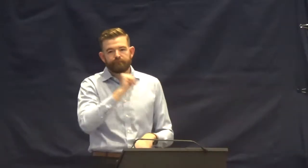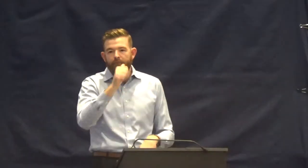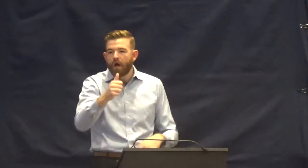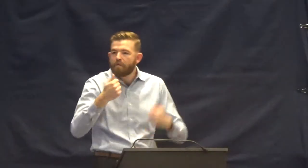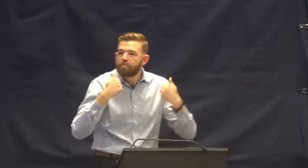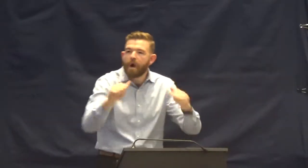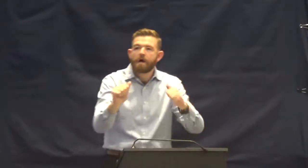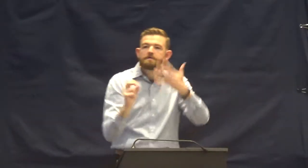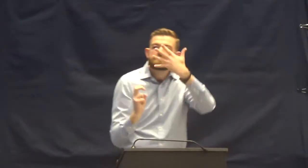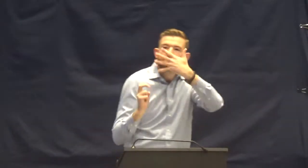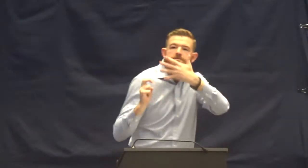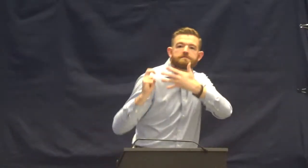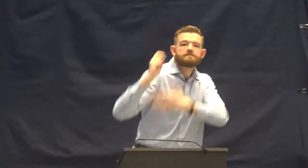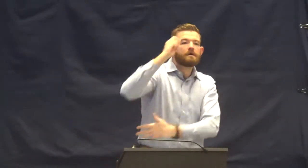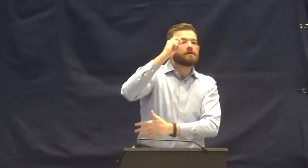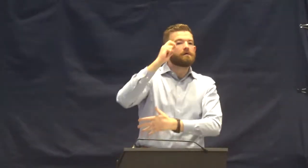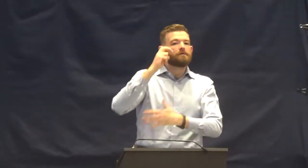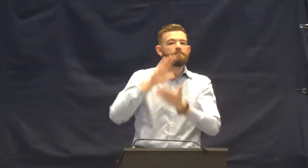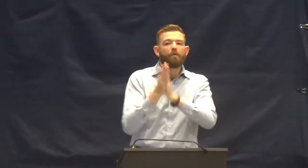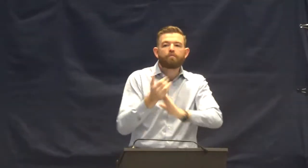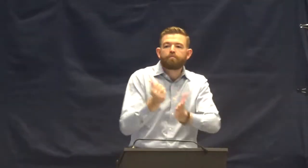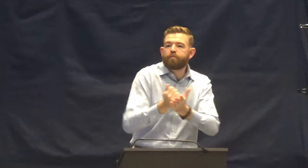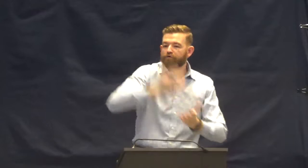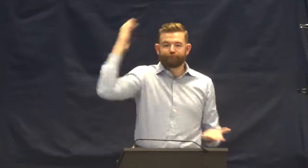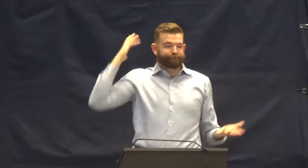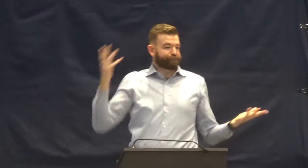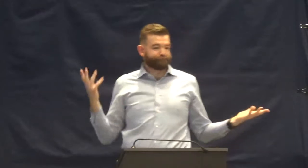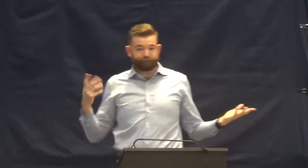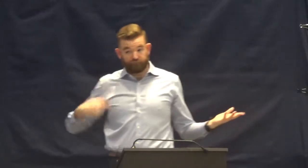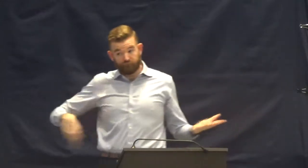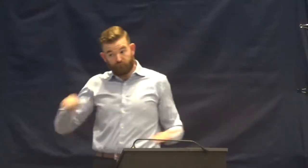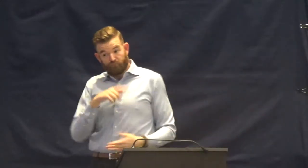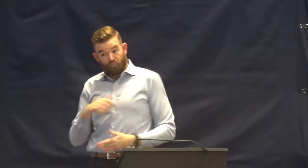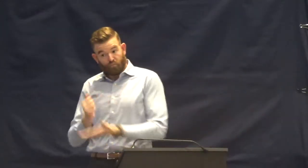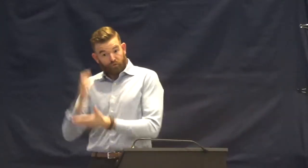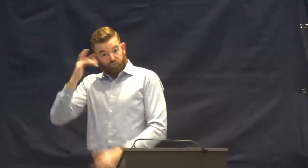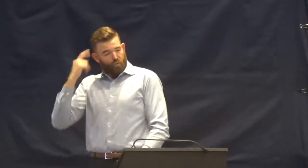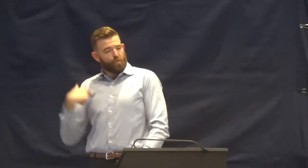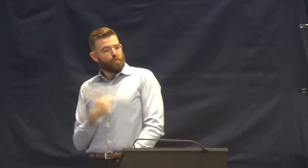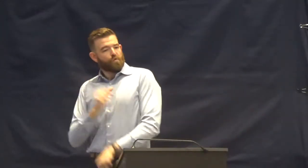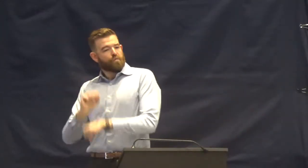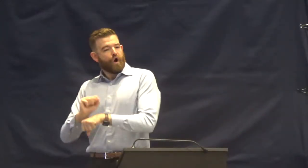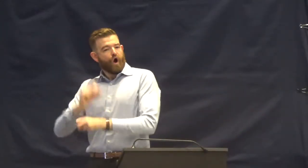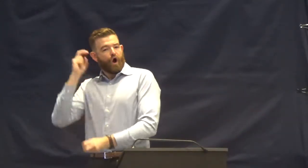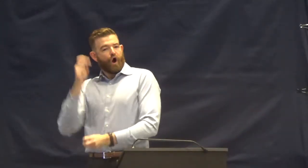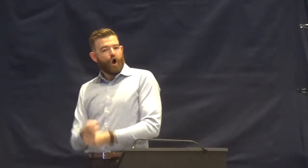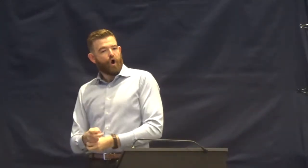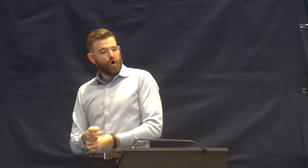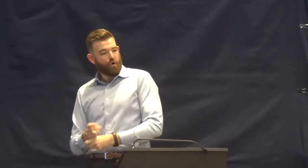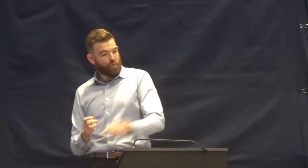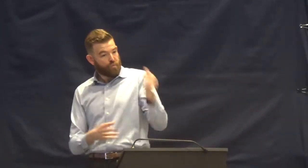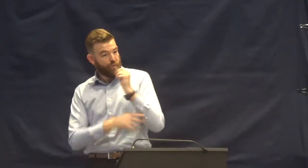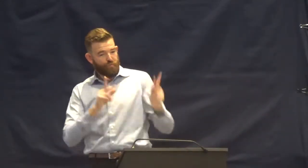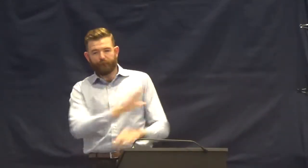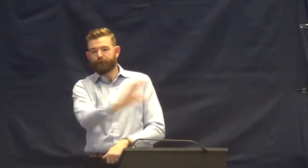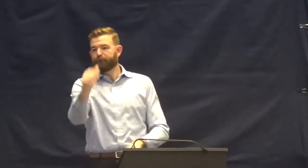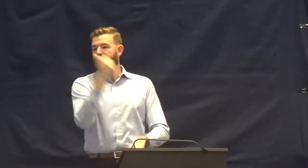They don't try to move up the ladder. They don't even attempt to become wealthy. And we